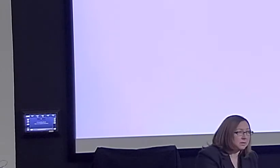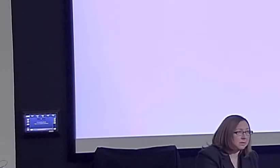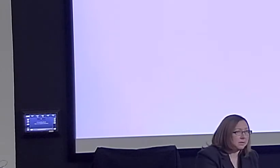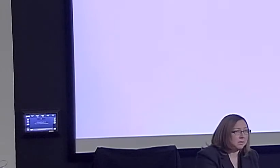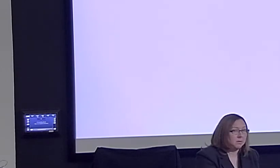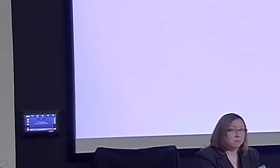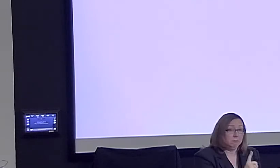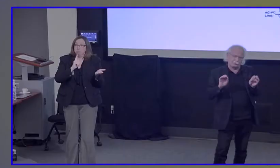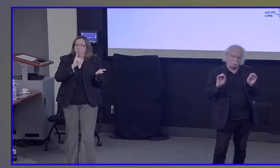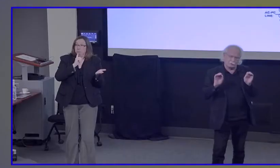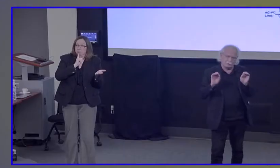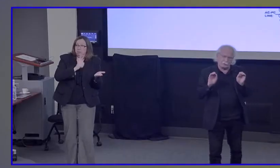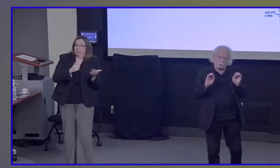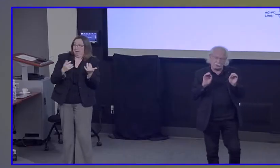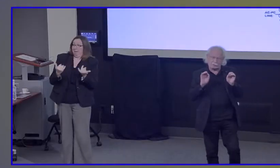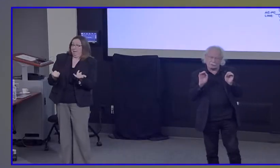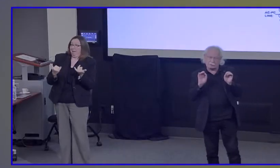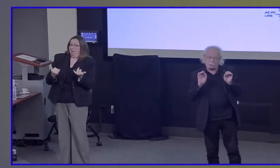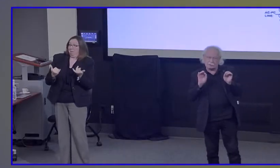And I like to